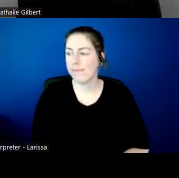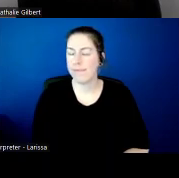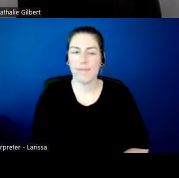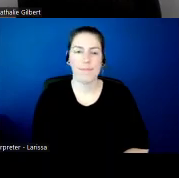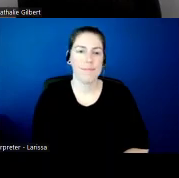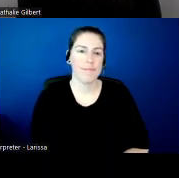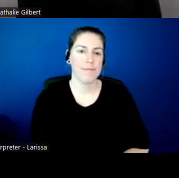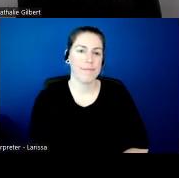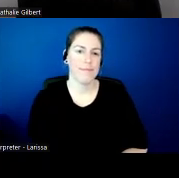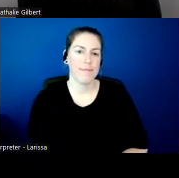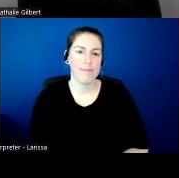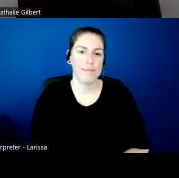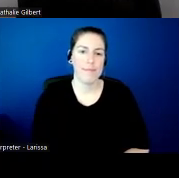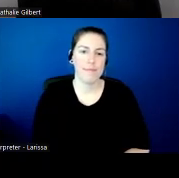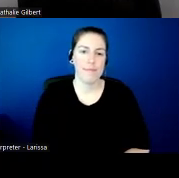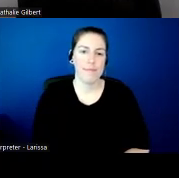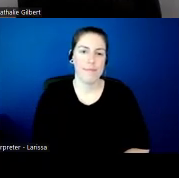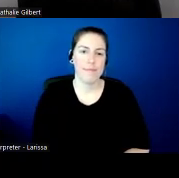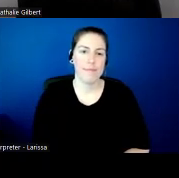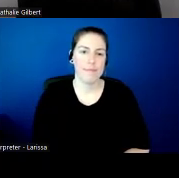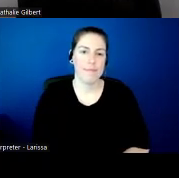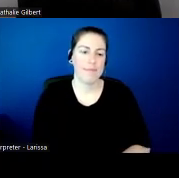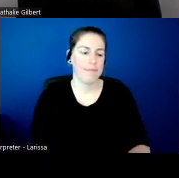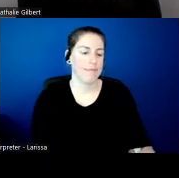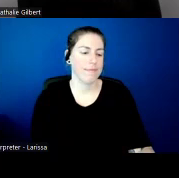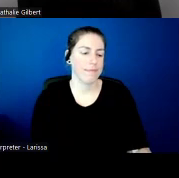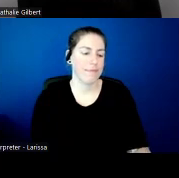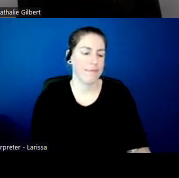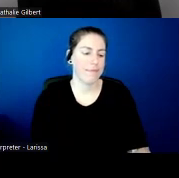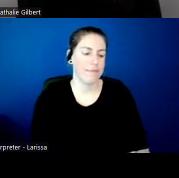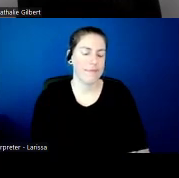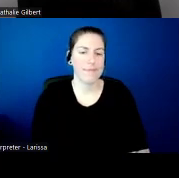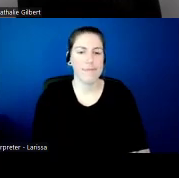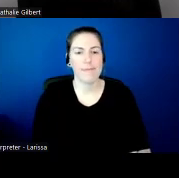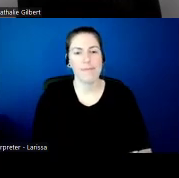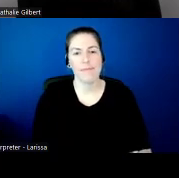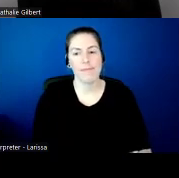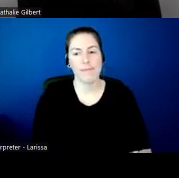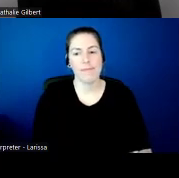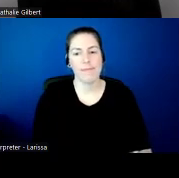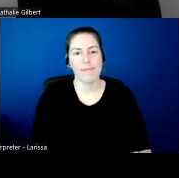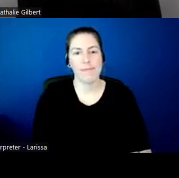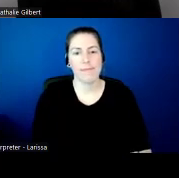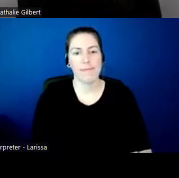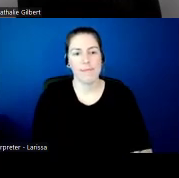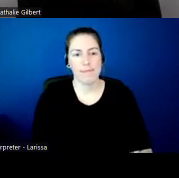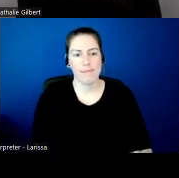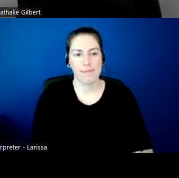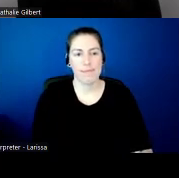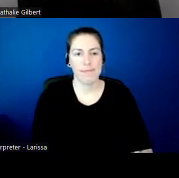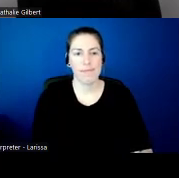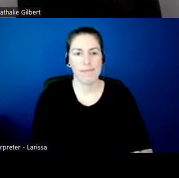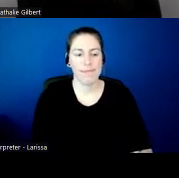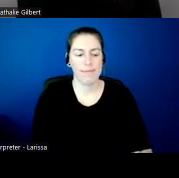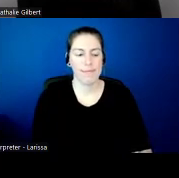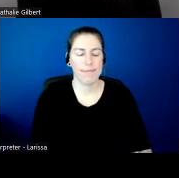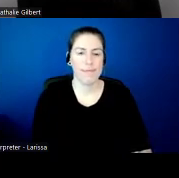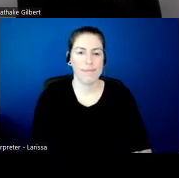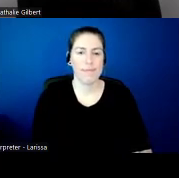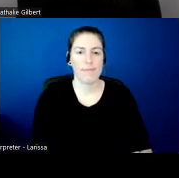turn it up, this is my favorite song. It's got a good beat, it really makes me wanna